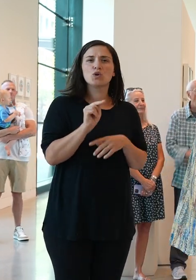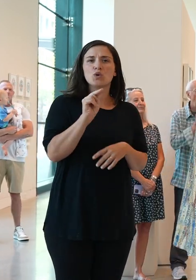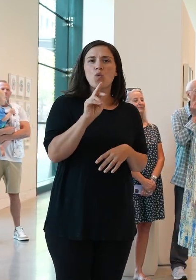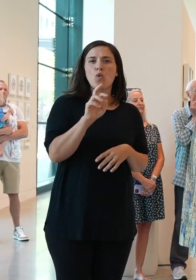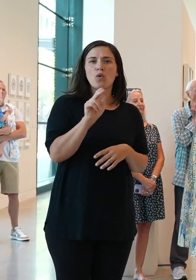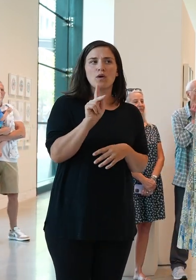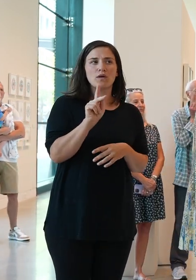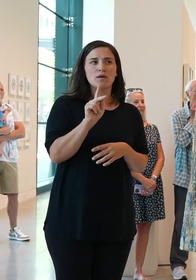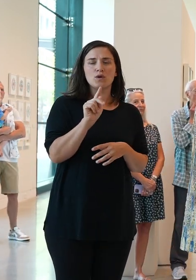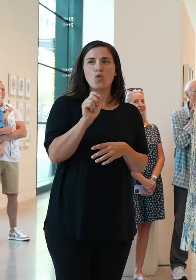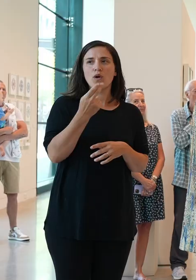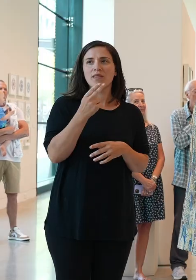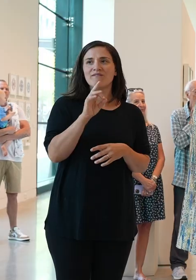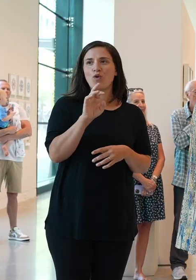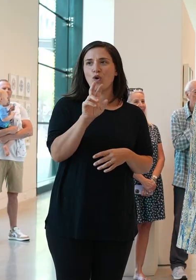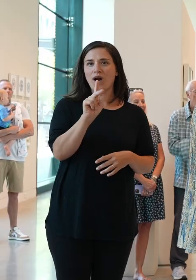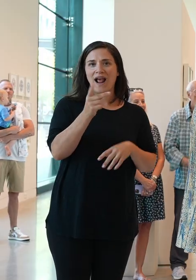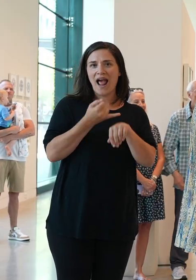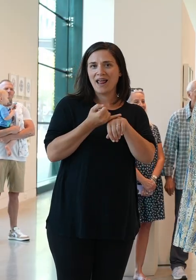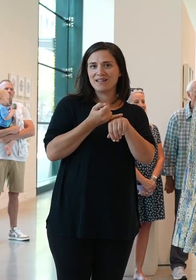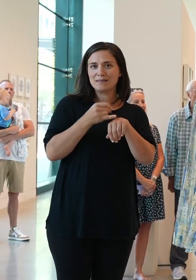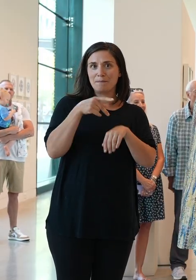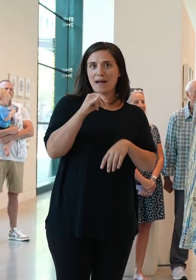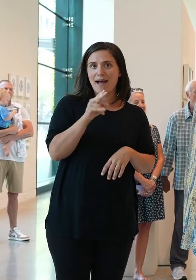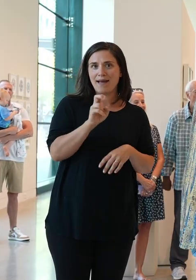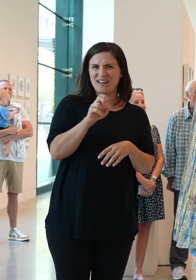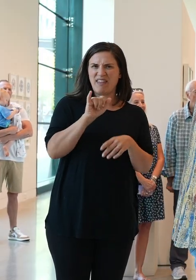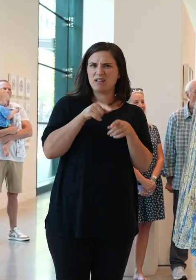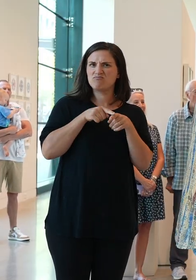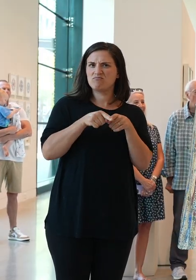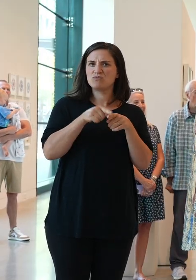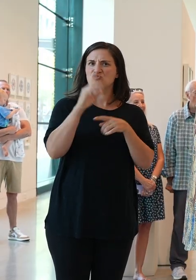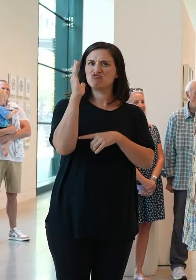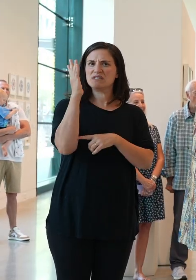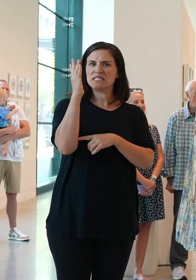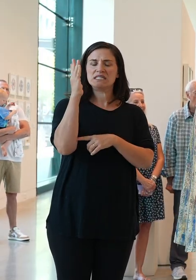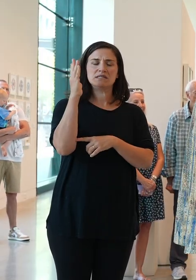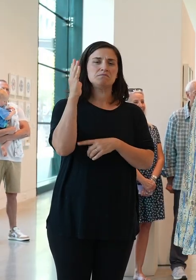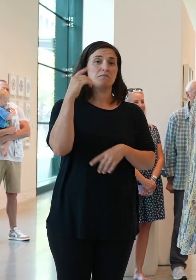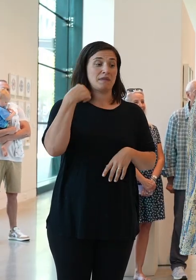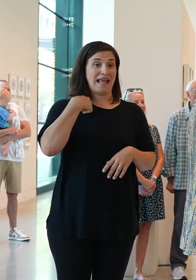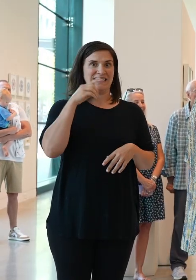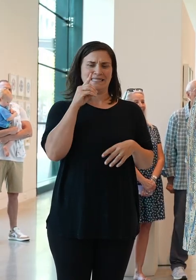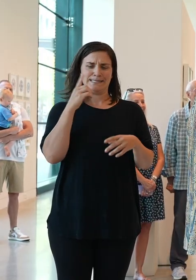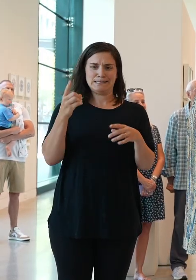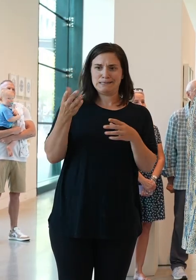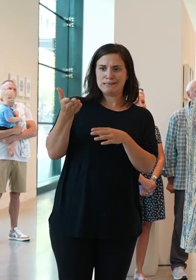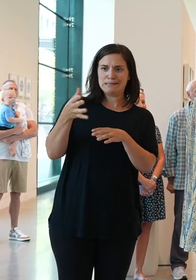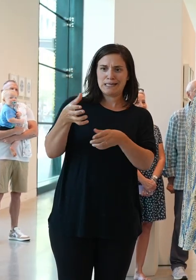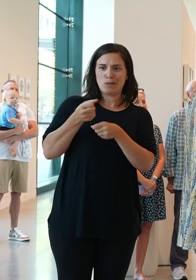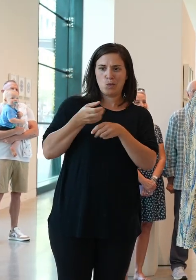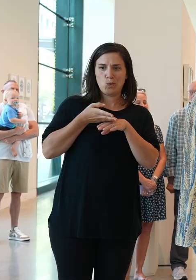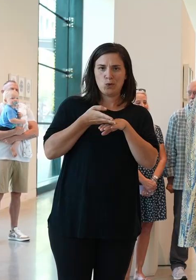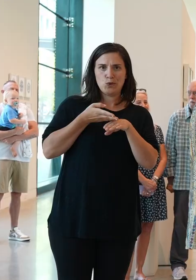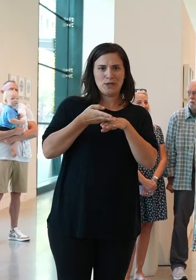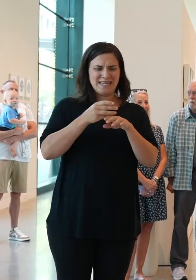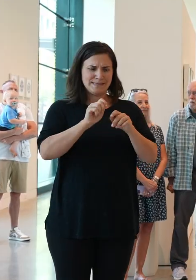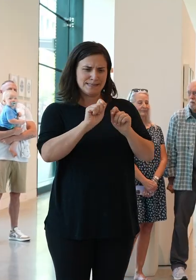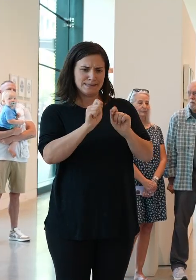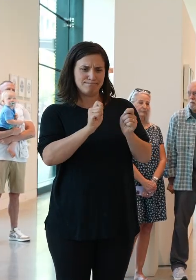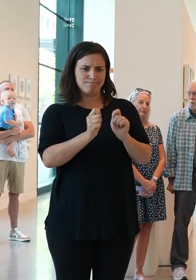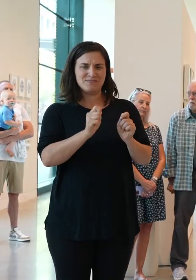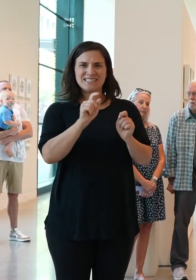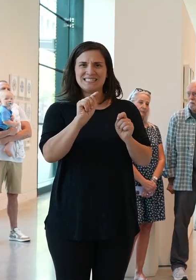pine. That's been, I textured the heck out of it. And I hadn't